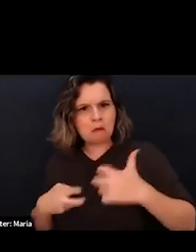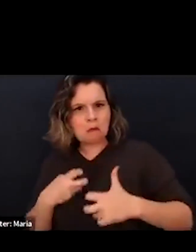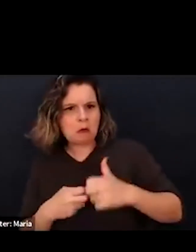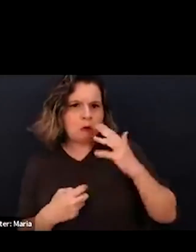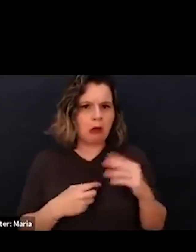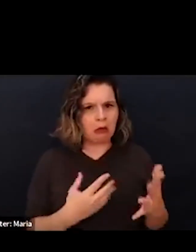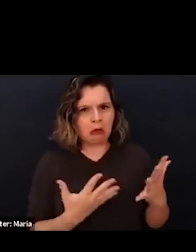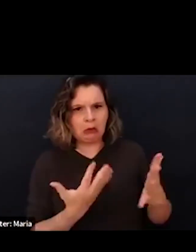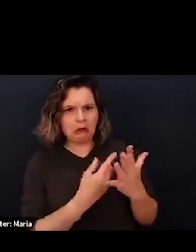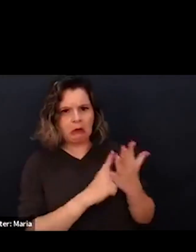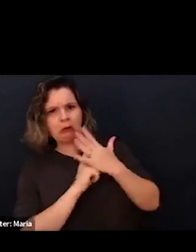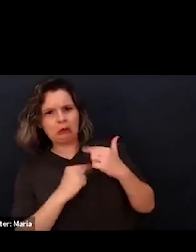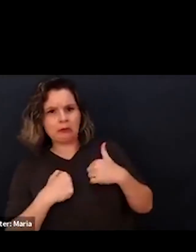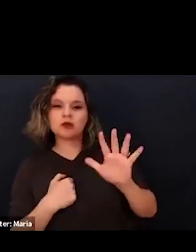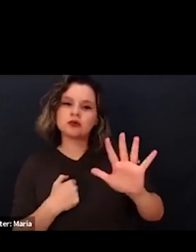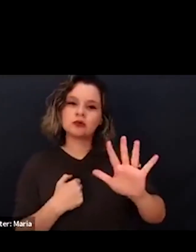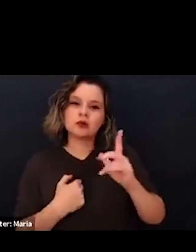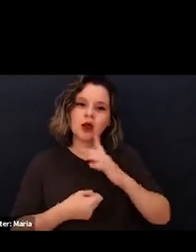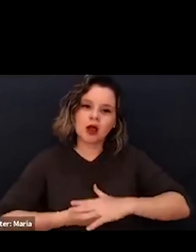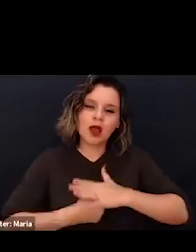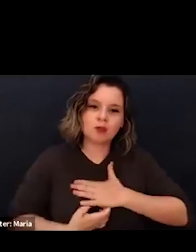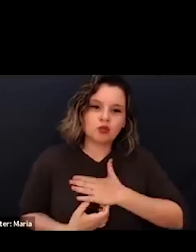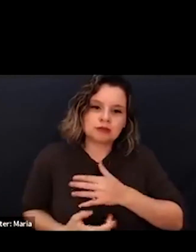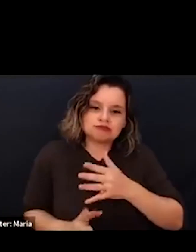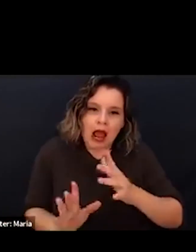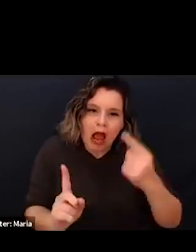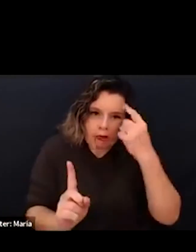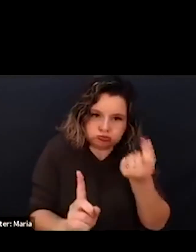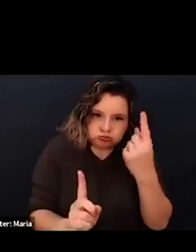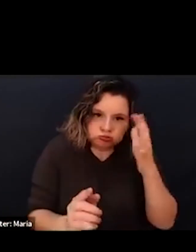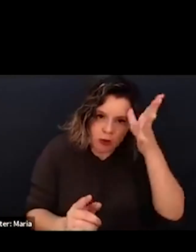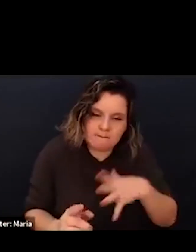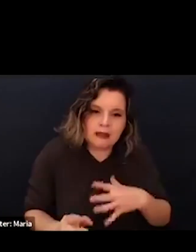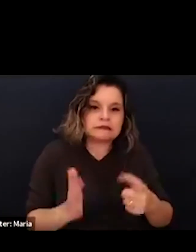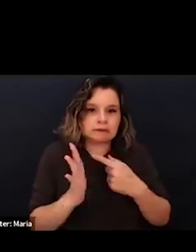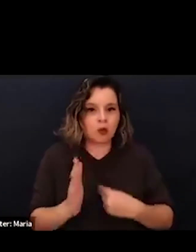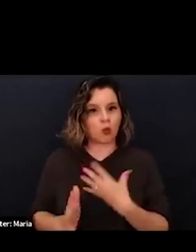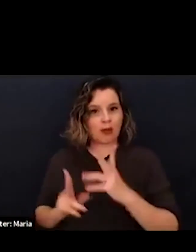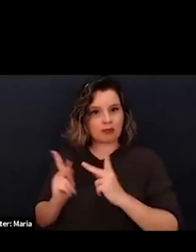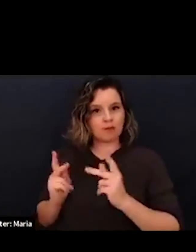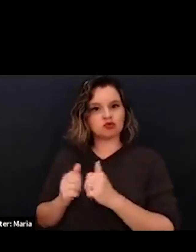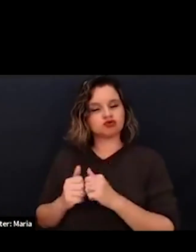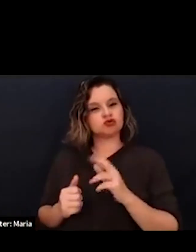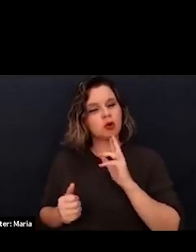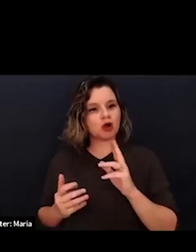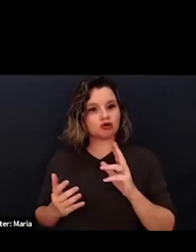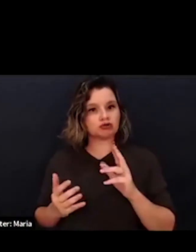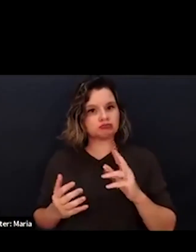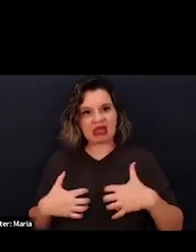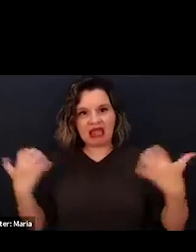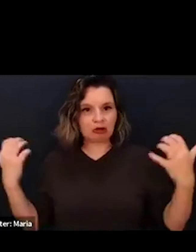coming on so strong? I appreciate that sometimes men react that way, just like sometimes white people react in the face of righteous anger